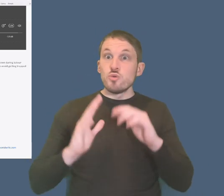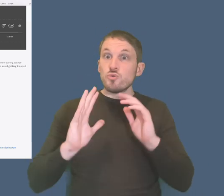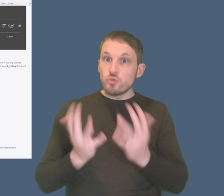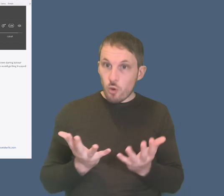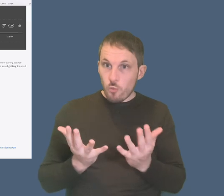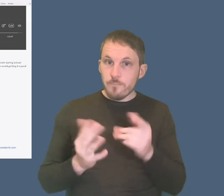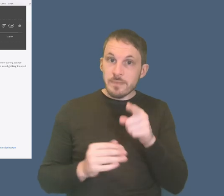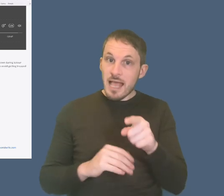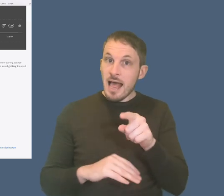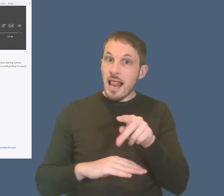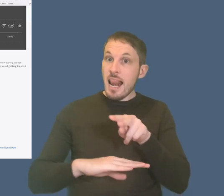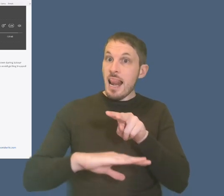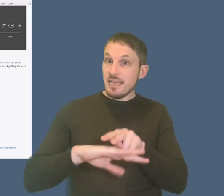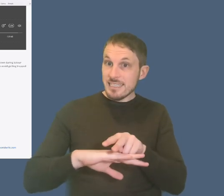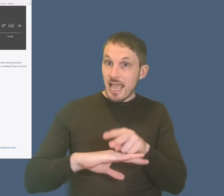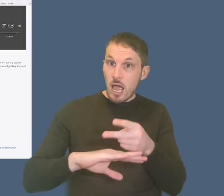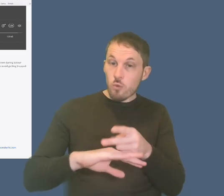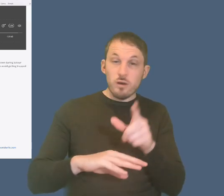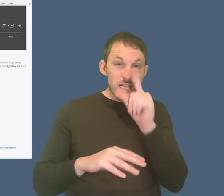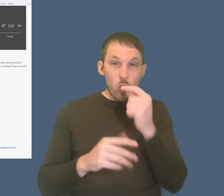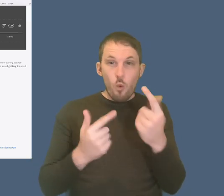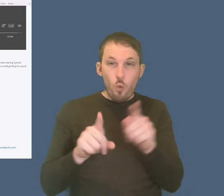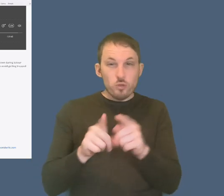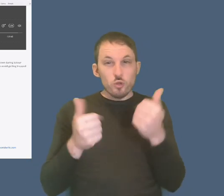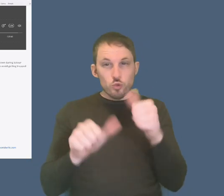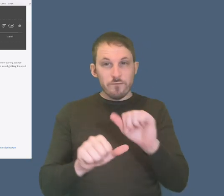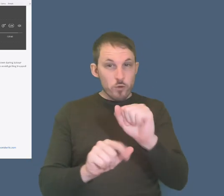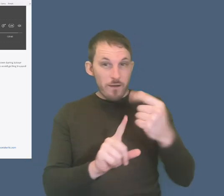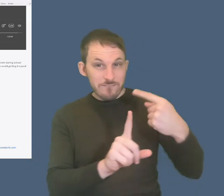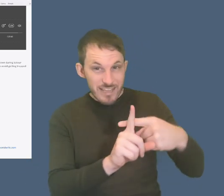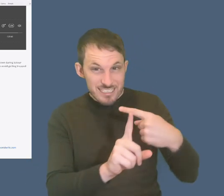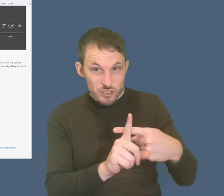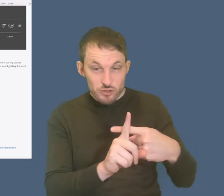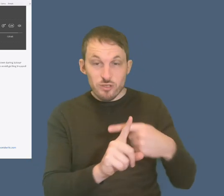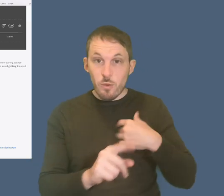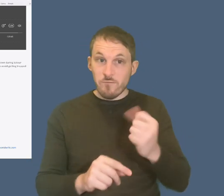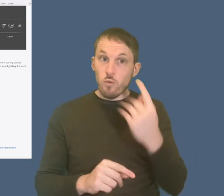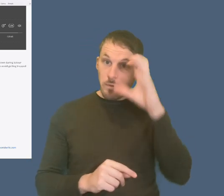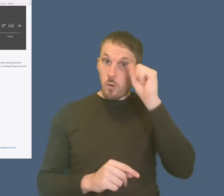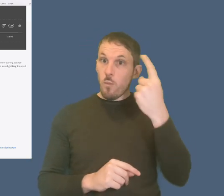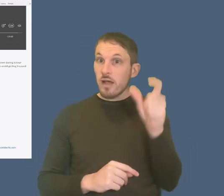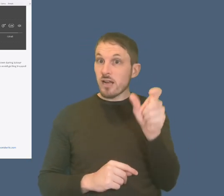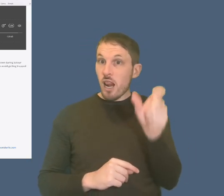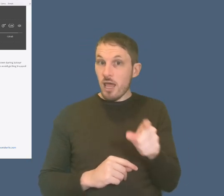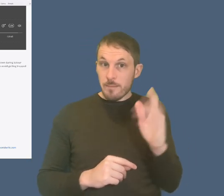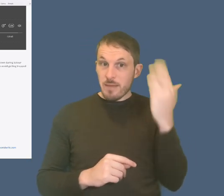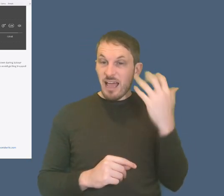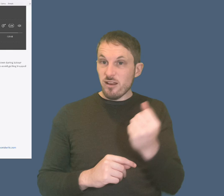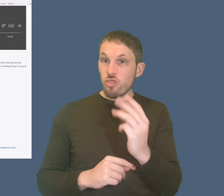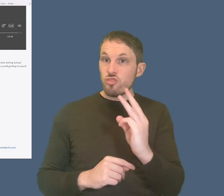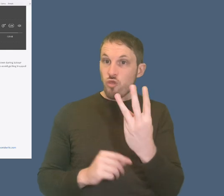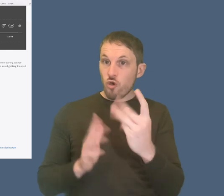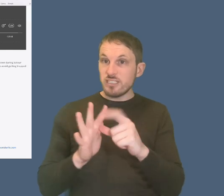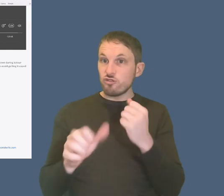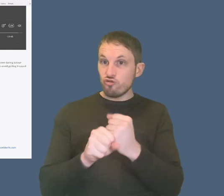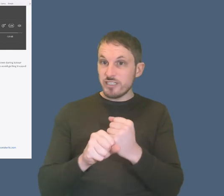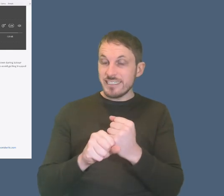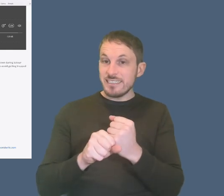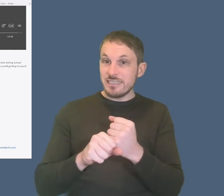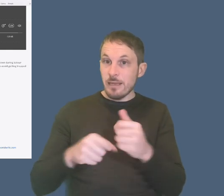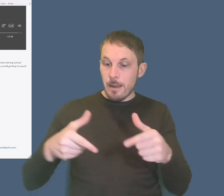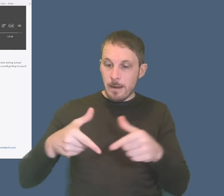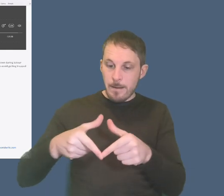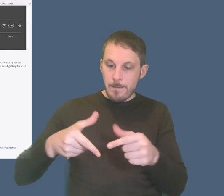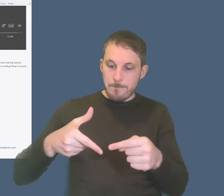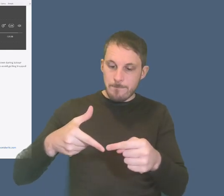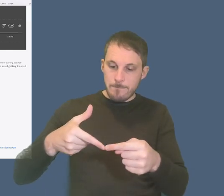down positions can be used to an advantage. And this takes me back to a client who had a previous 3rd degree perineal tear in her first birth.